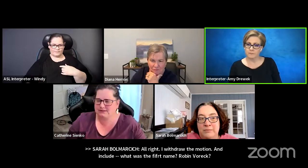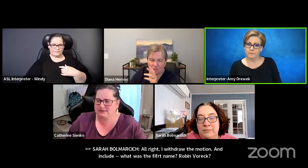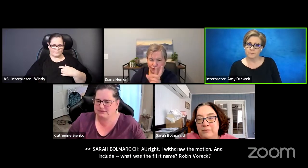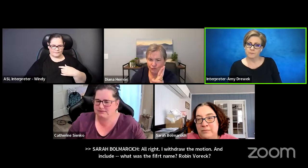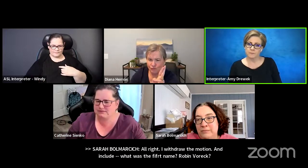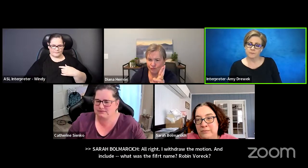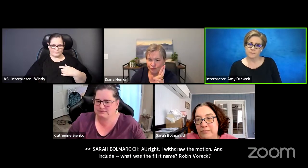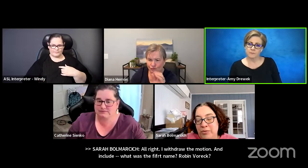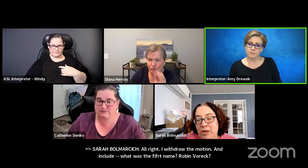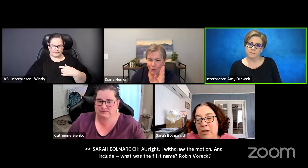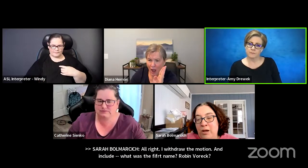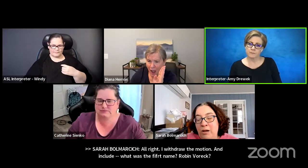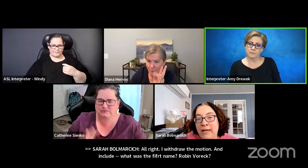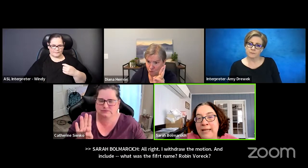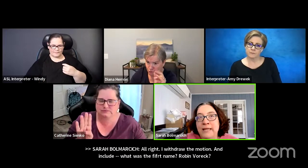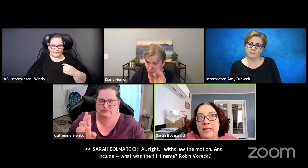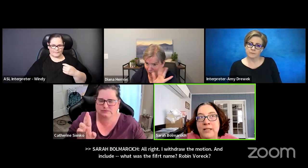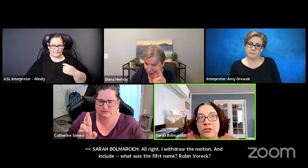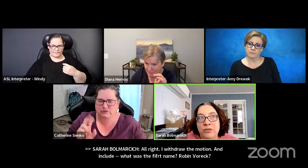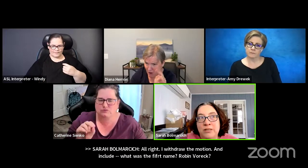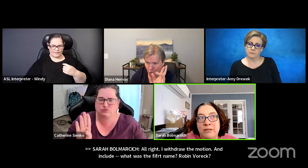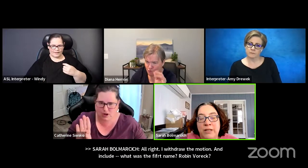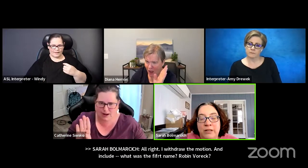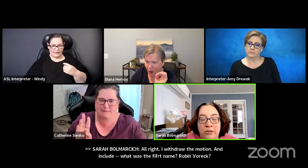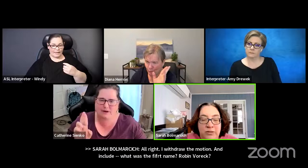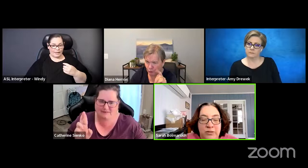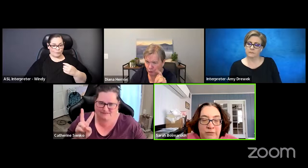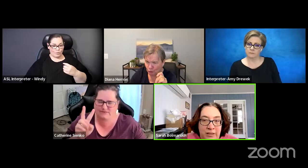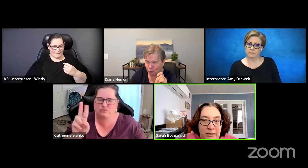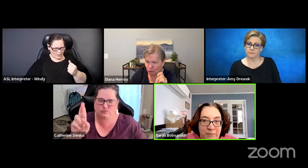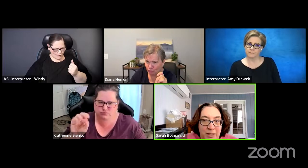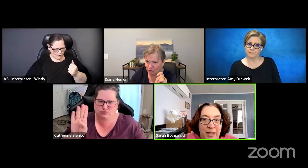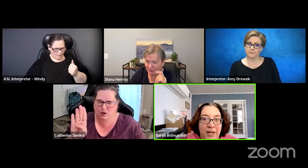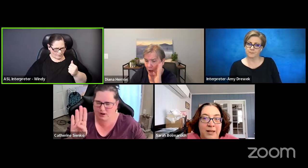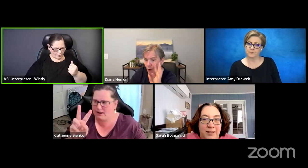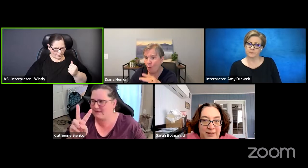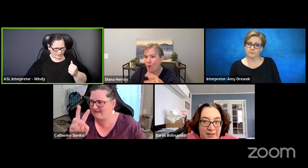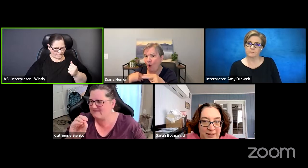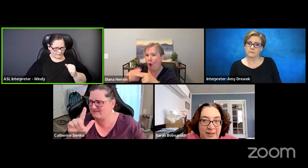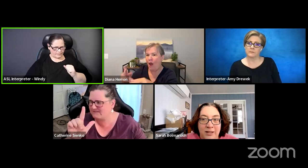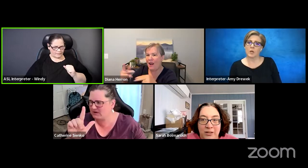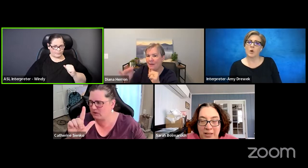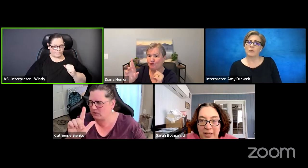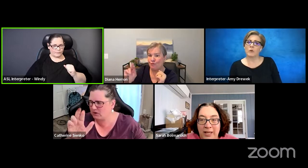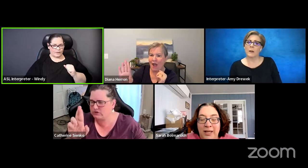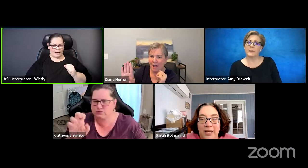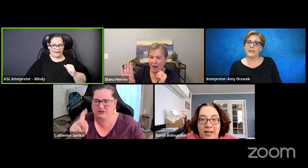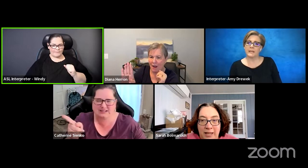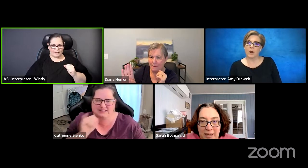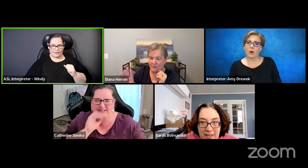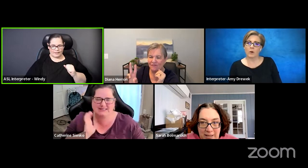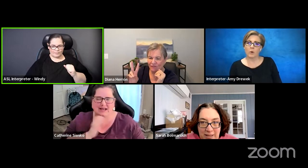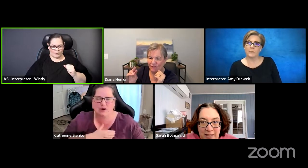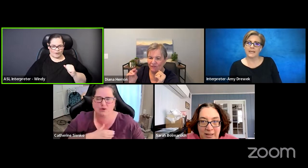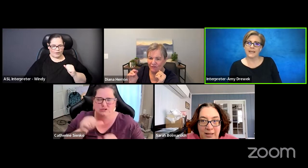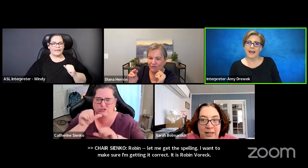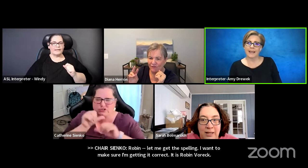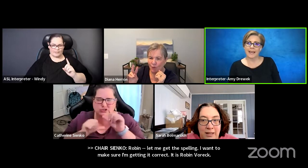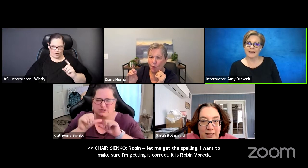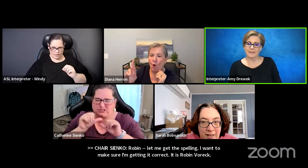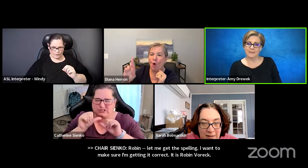Vorick. All right, in the interest of inclusivity. Robin or Robert? Okay.